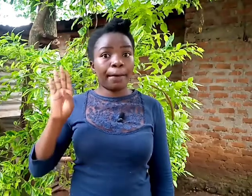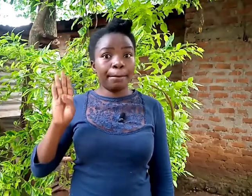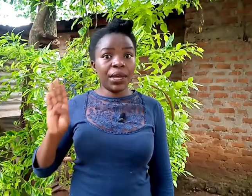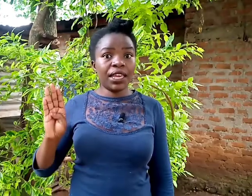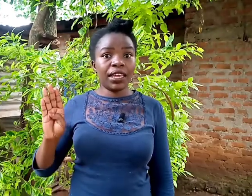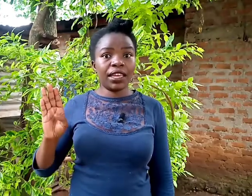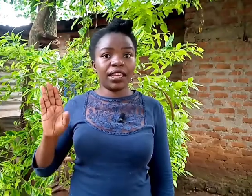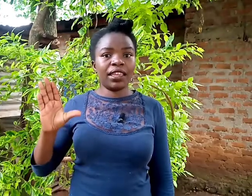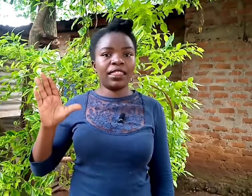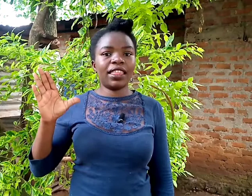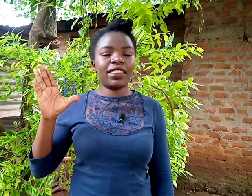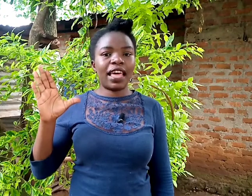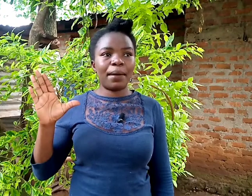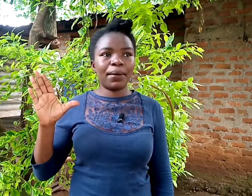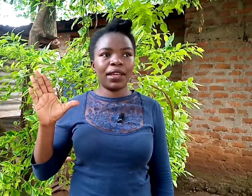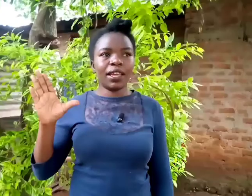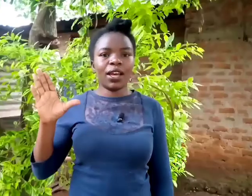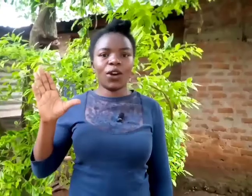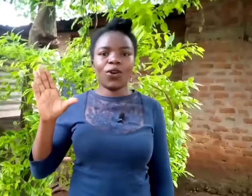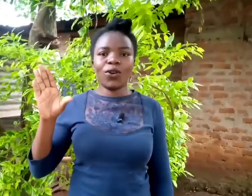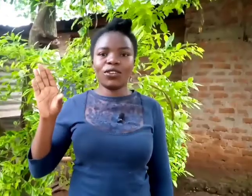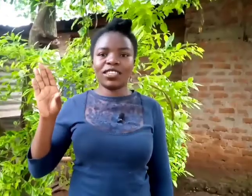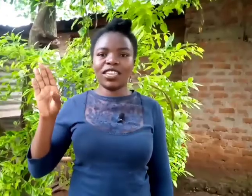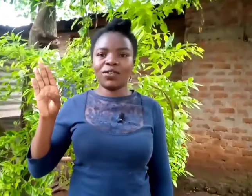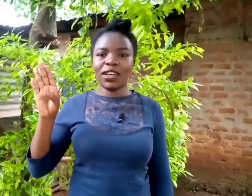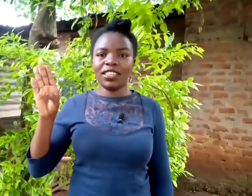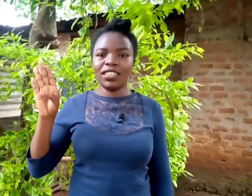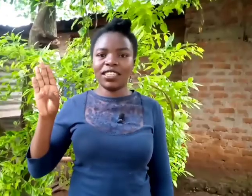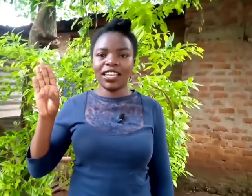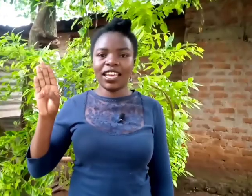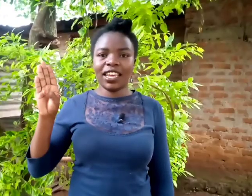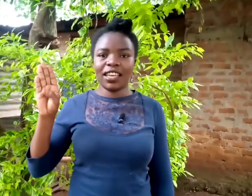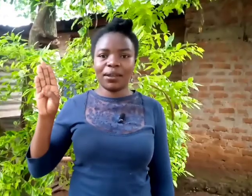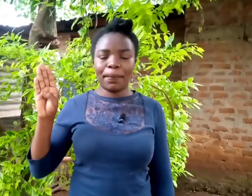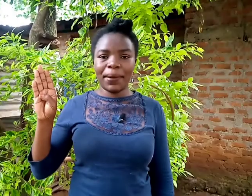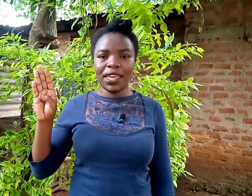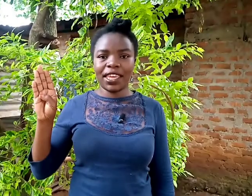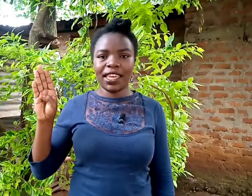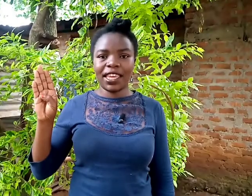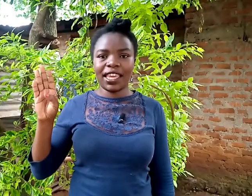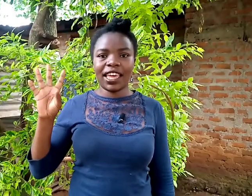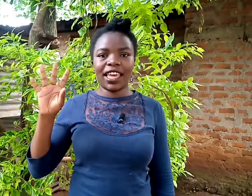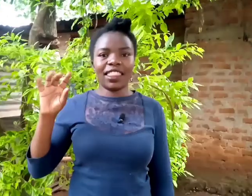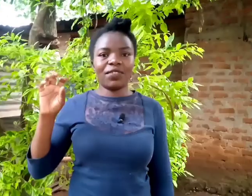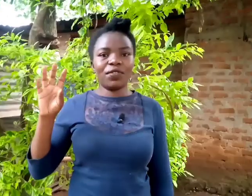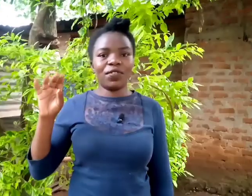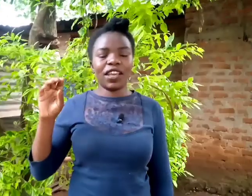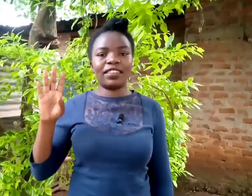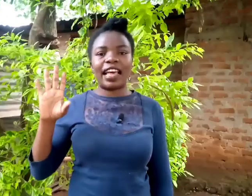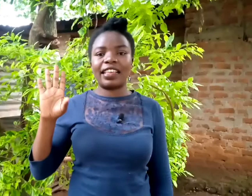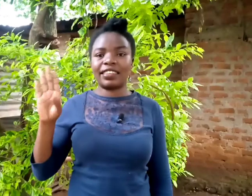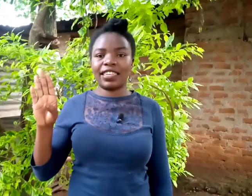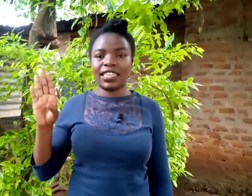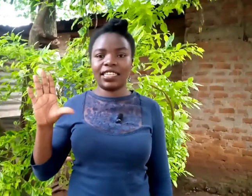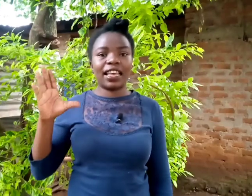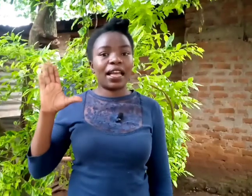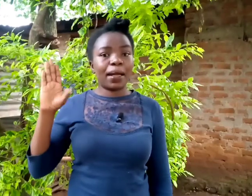B. The thumb goes inwards. B. And the four fingers are straight.